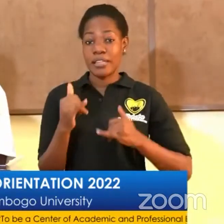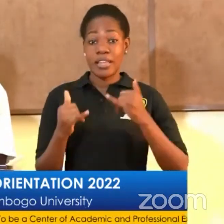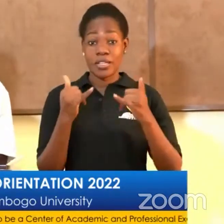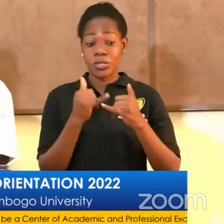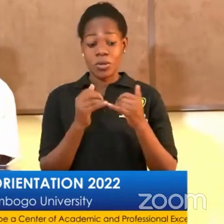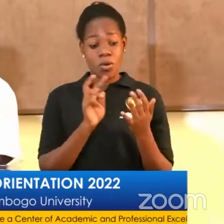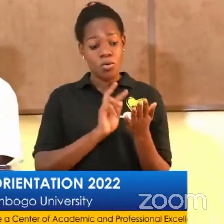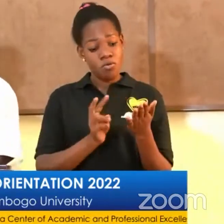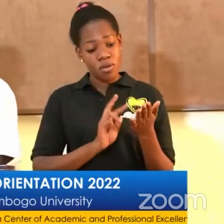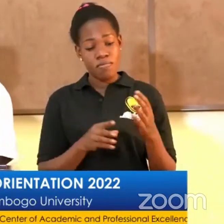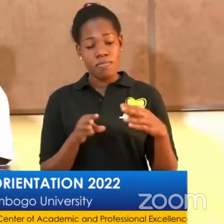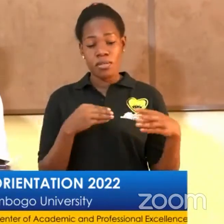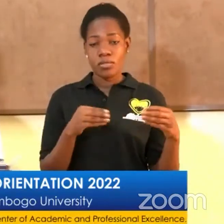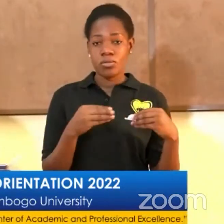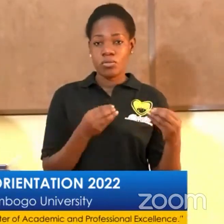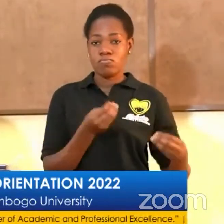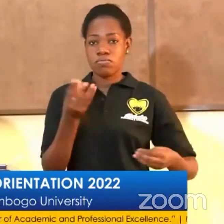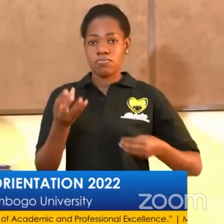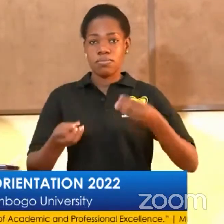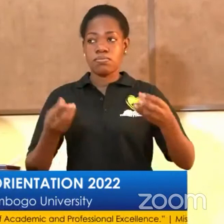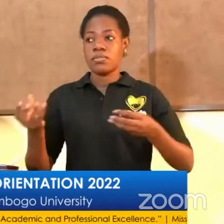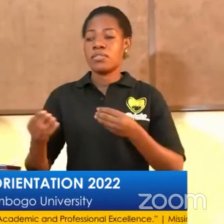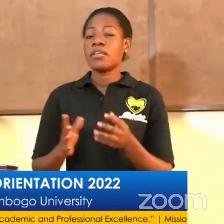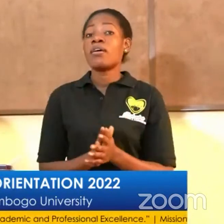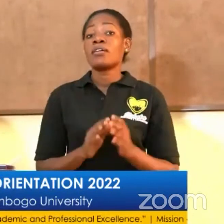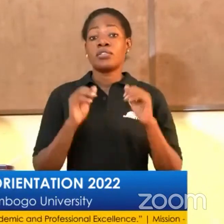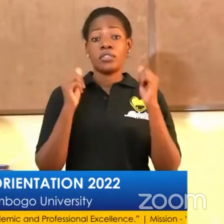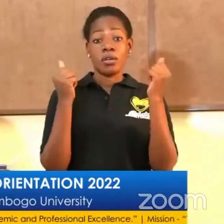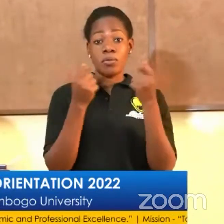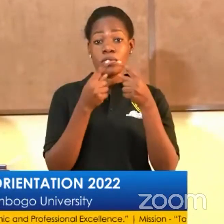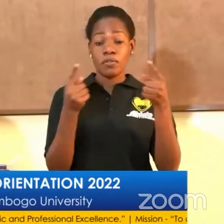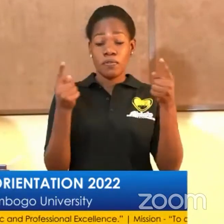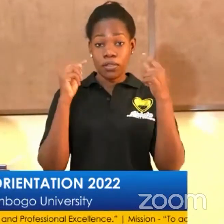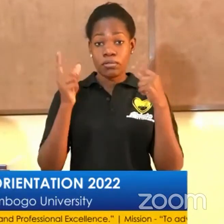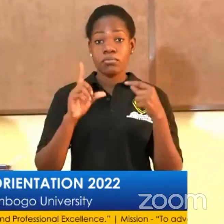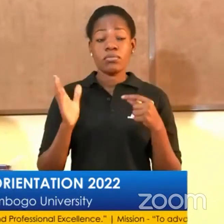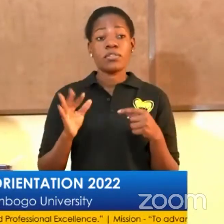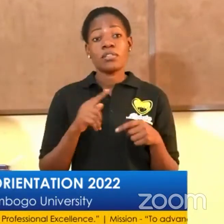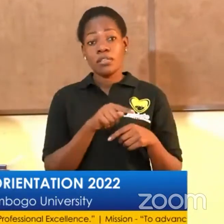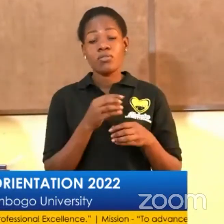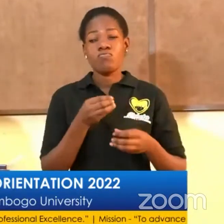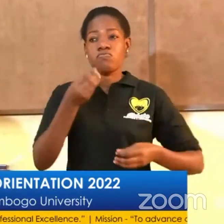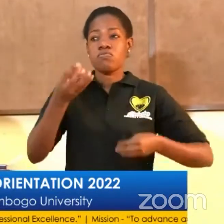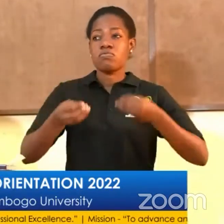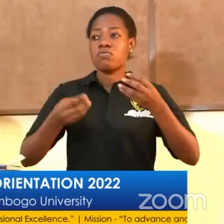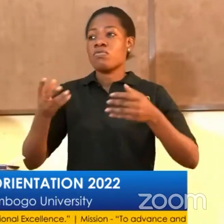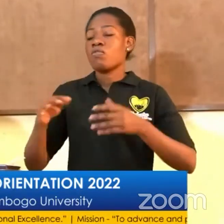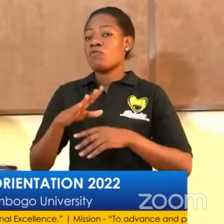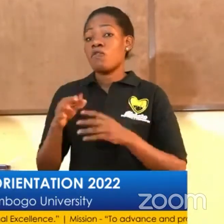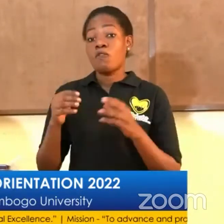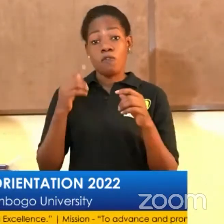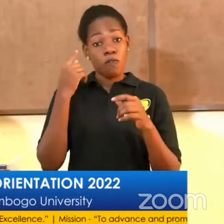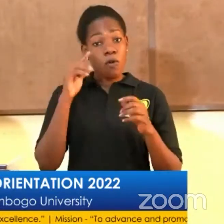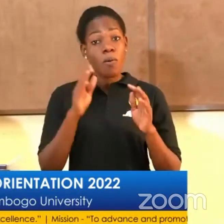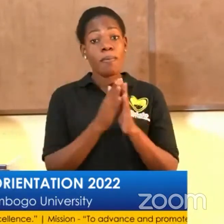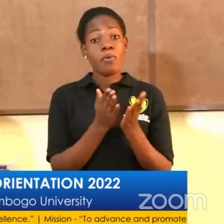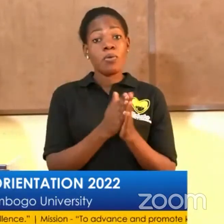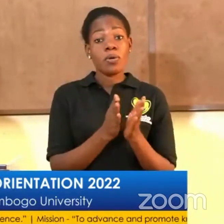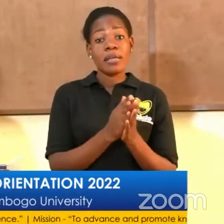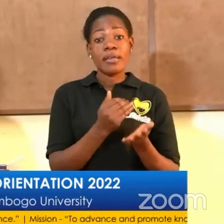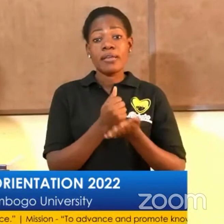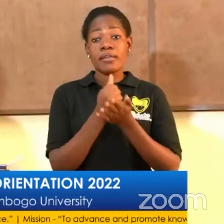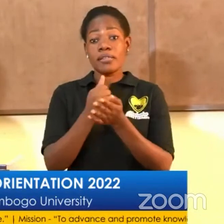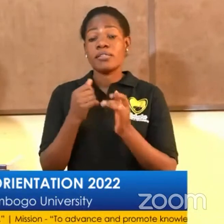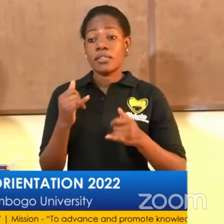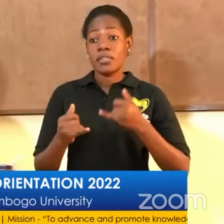materials distribution. Kyambogo University Library is the distributing center for Book Aid International. That arrangement,